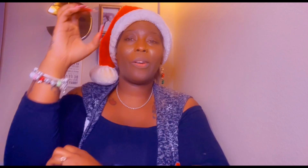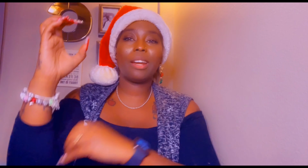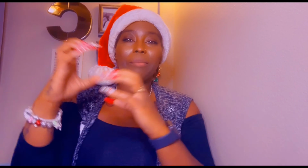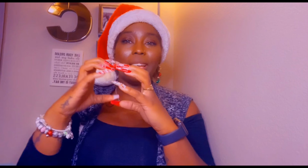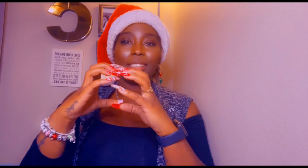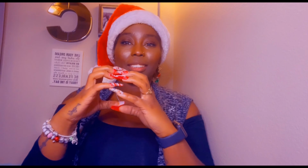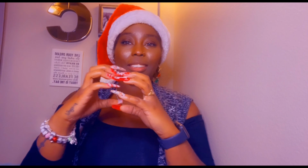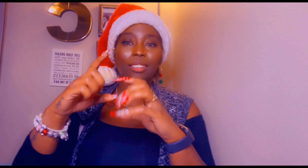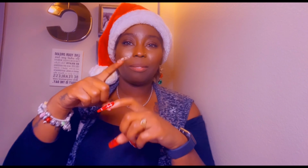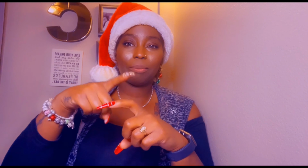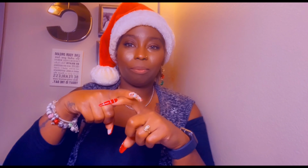Ornaments.